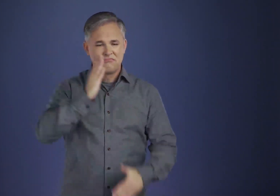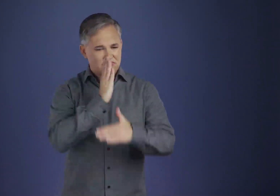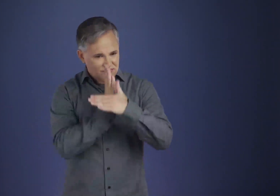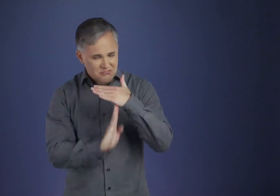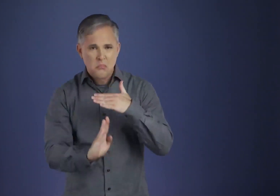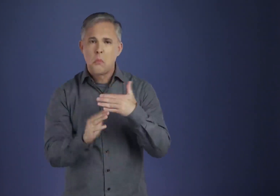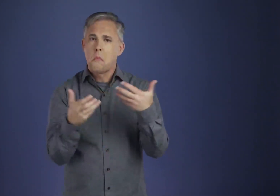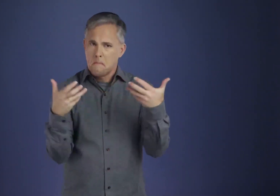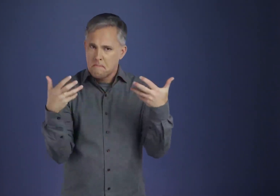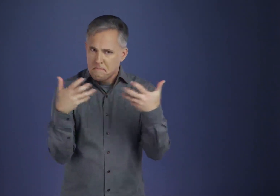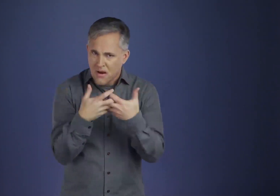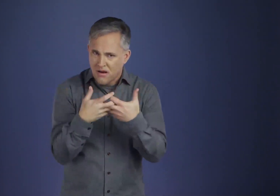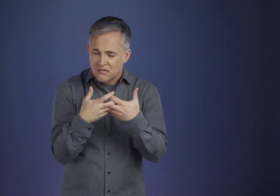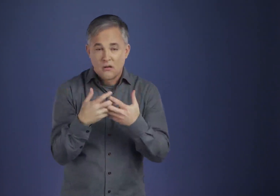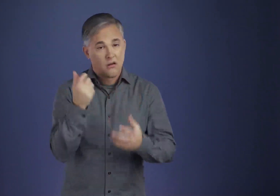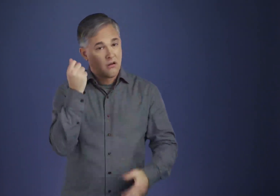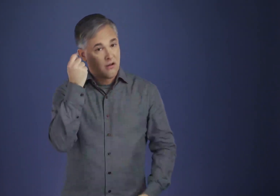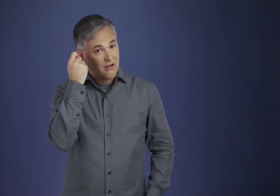humility first.